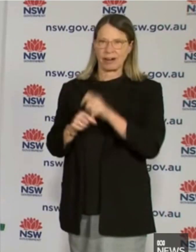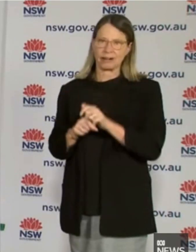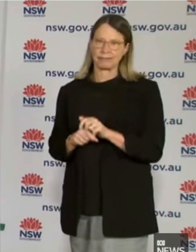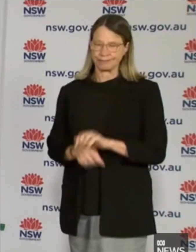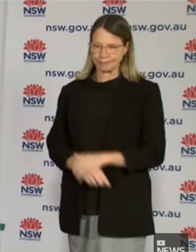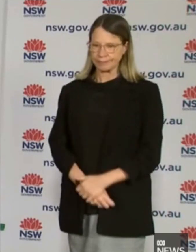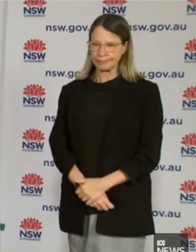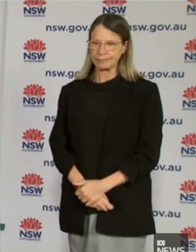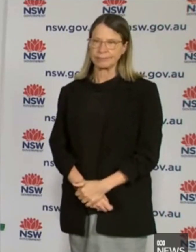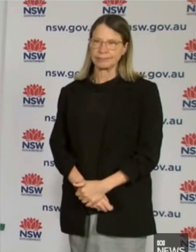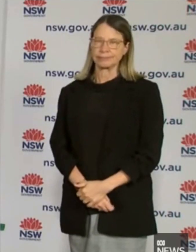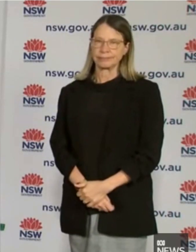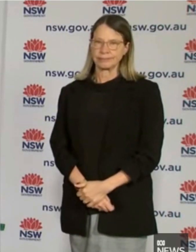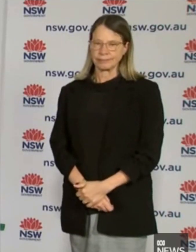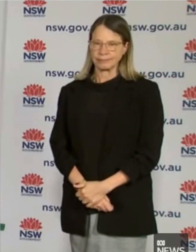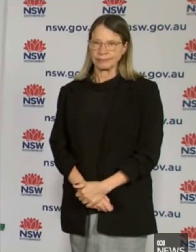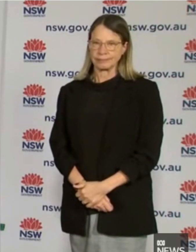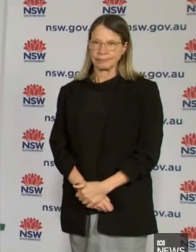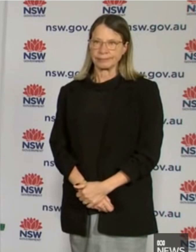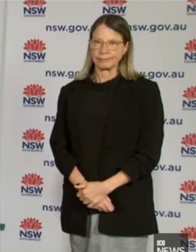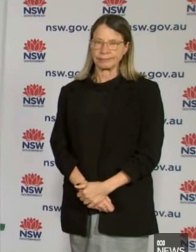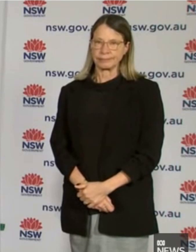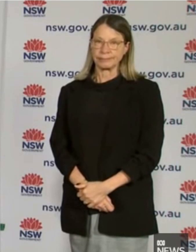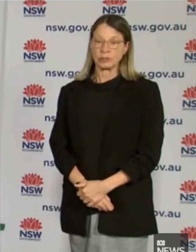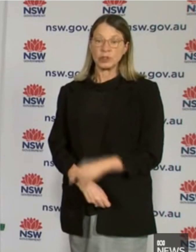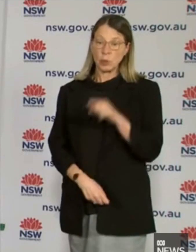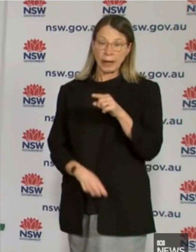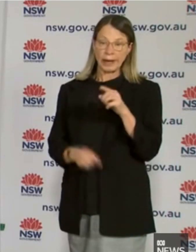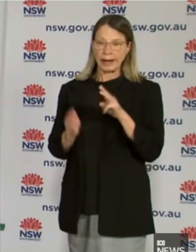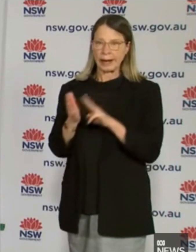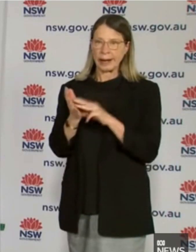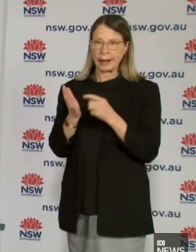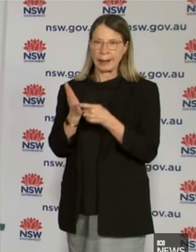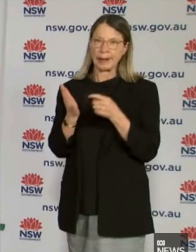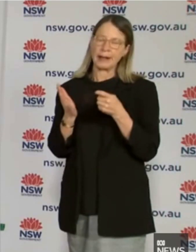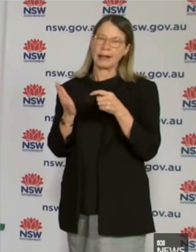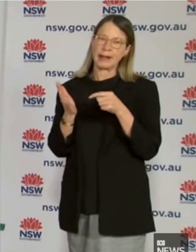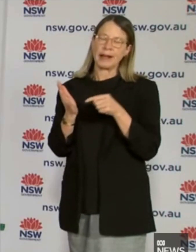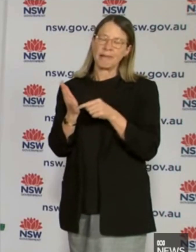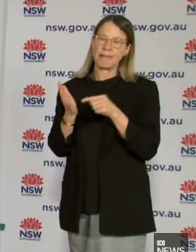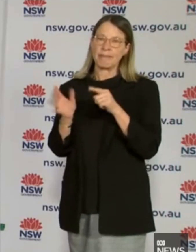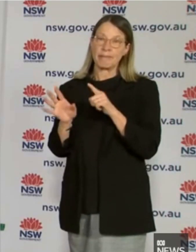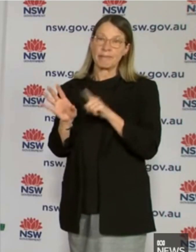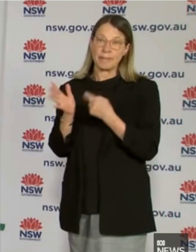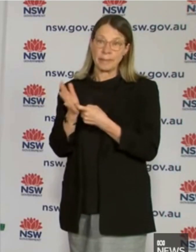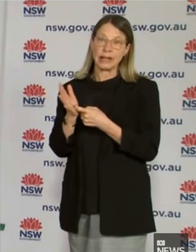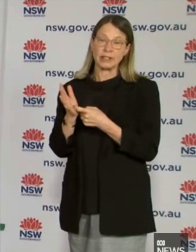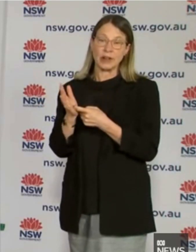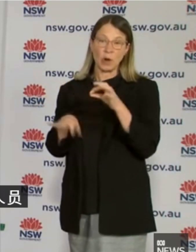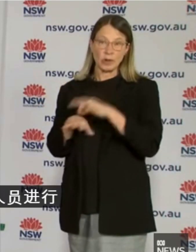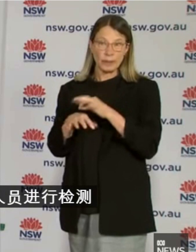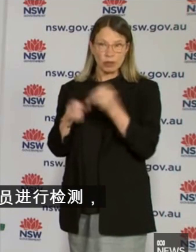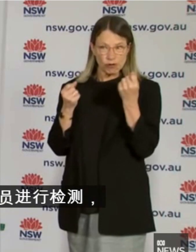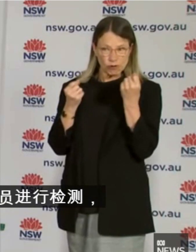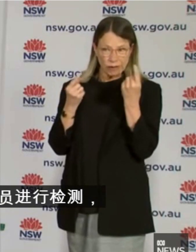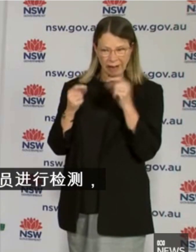understanding that upon becoming aware of those cases that the Mater commenced testing of all patients and staff who might have